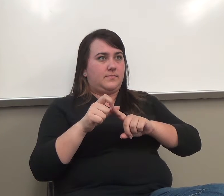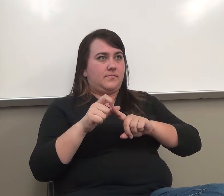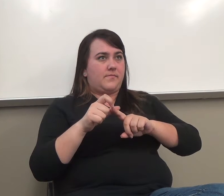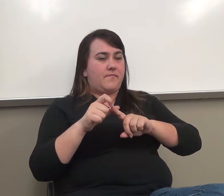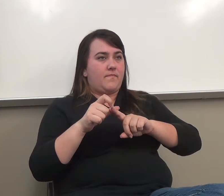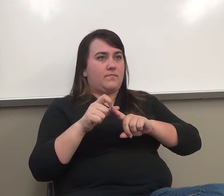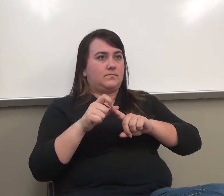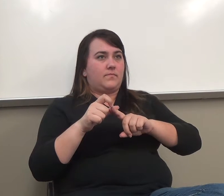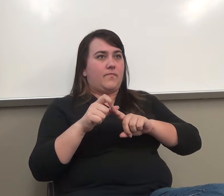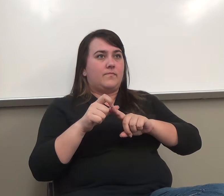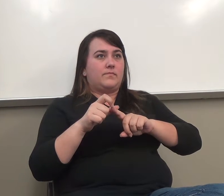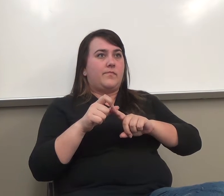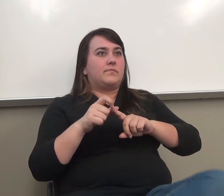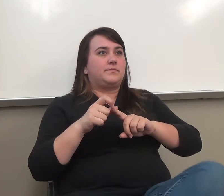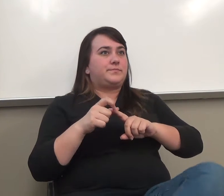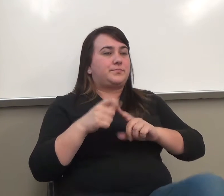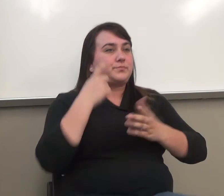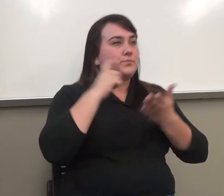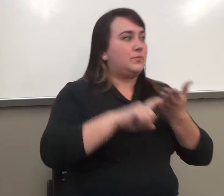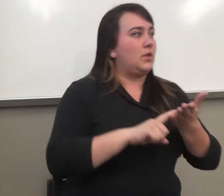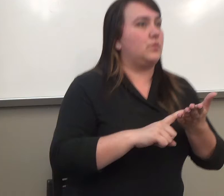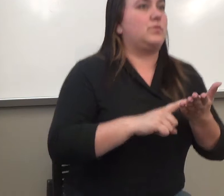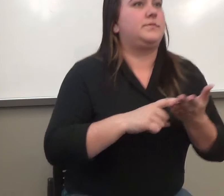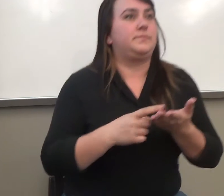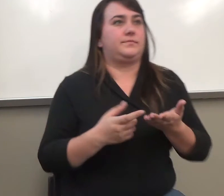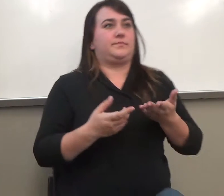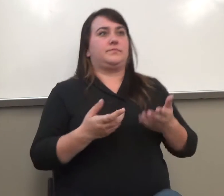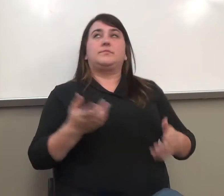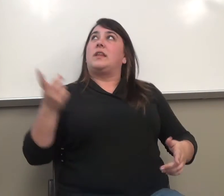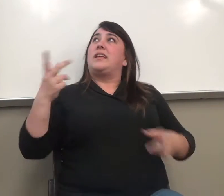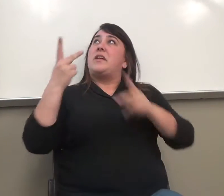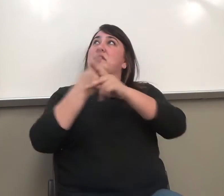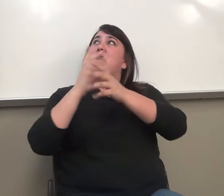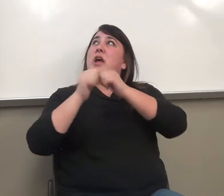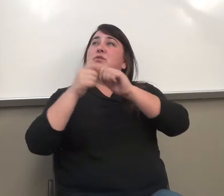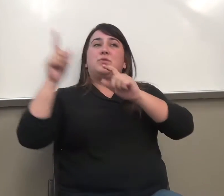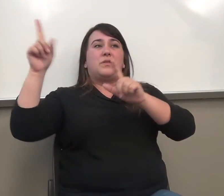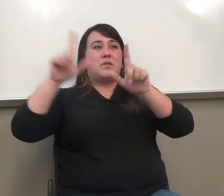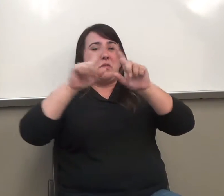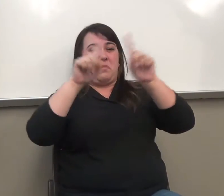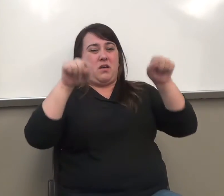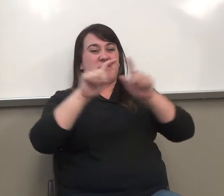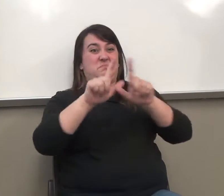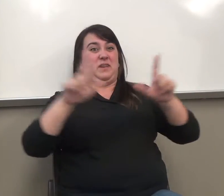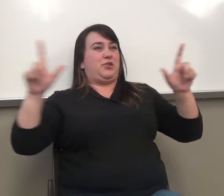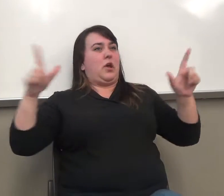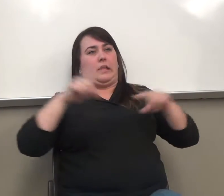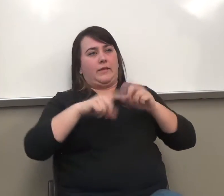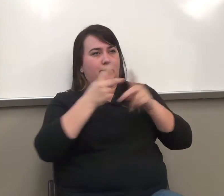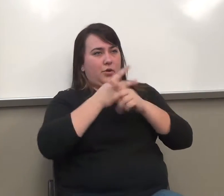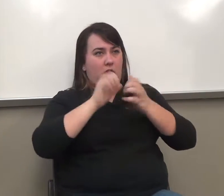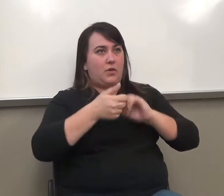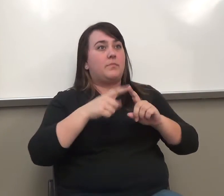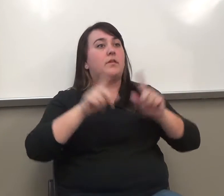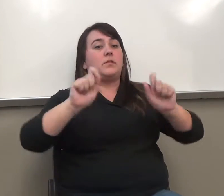up here, I know I can't figure out how to make those boxes bigger. When you pull up this little box to see what's